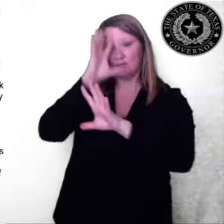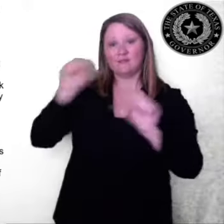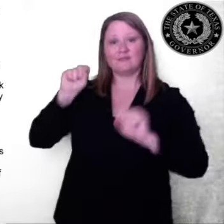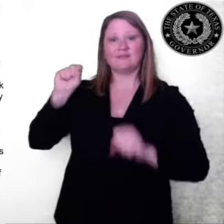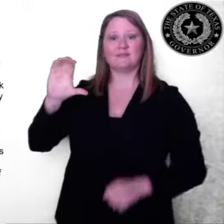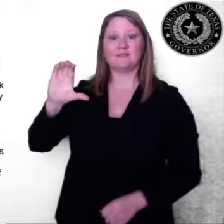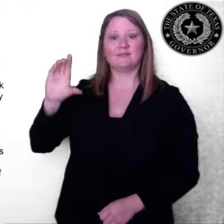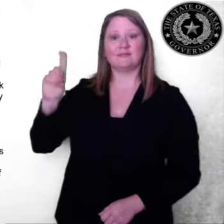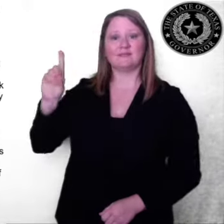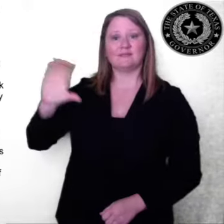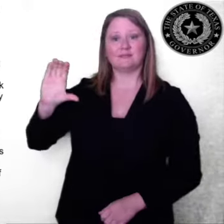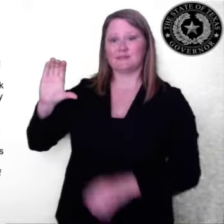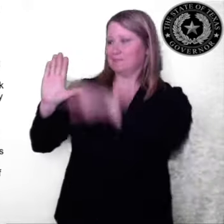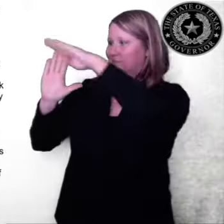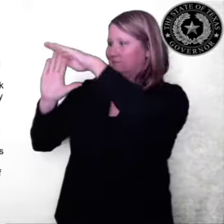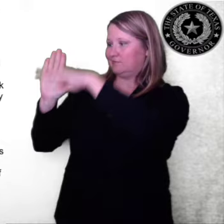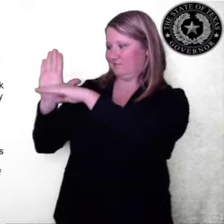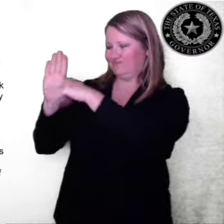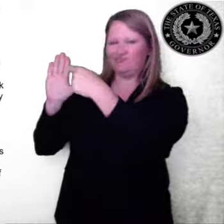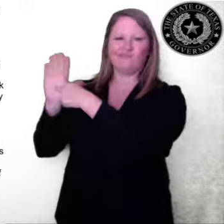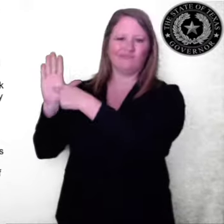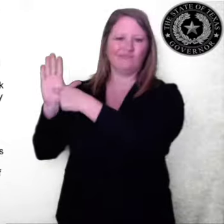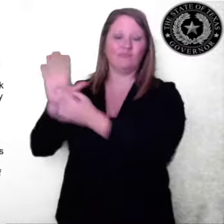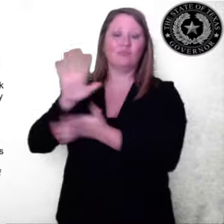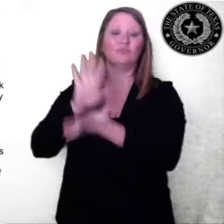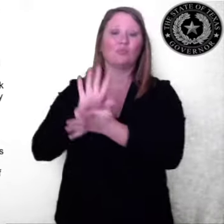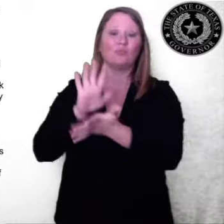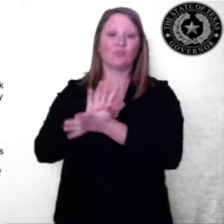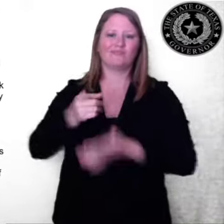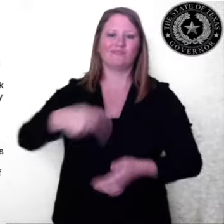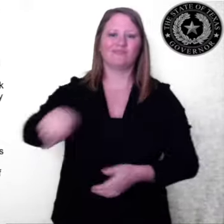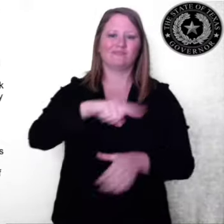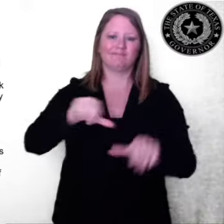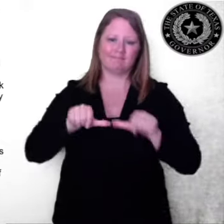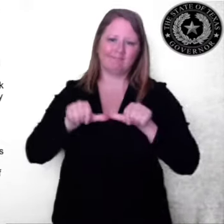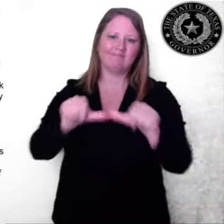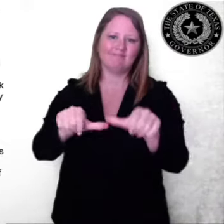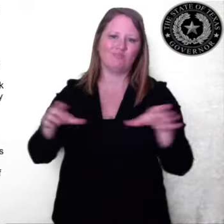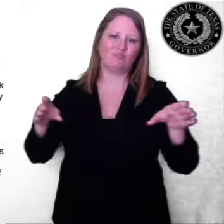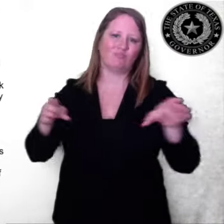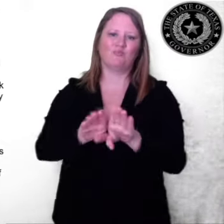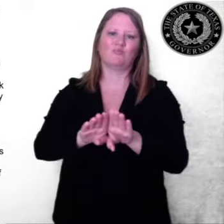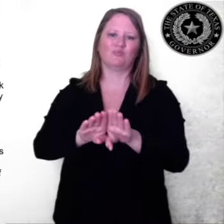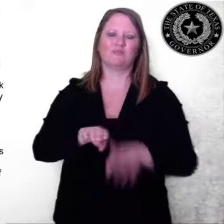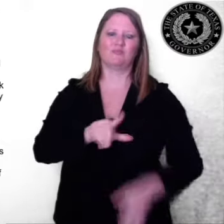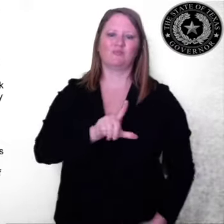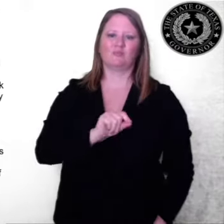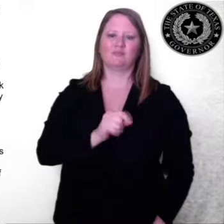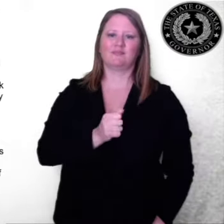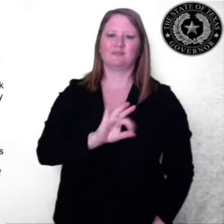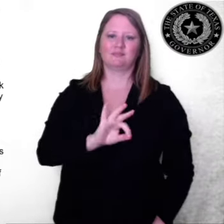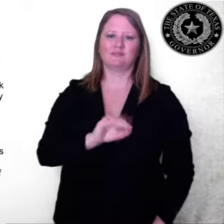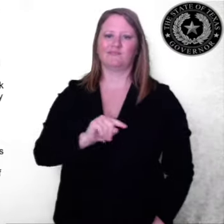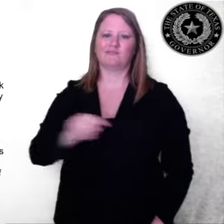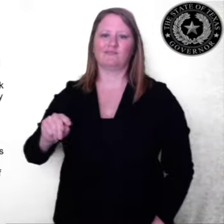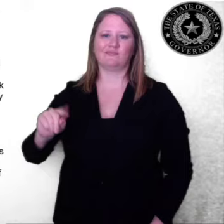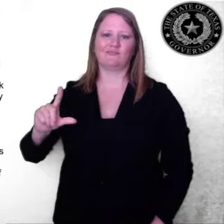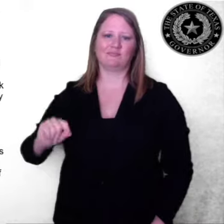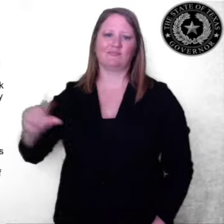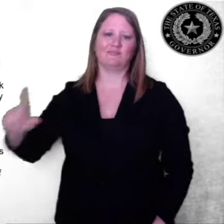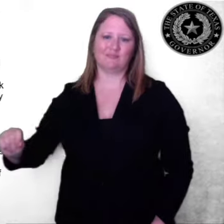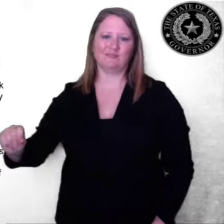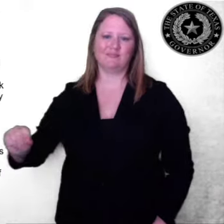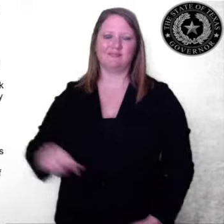In accordance with the guidelines from the President and the CDC, schools shall remain temporarily closed to in-person